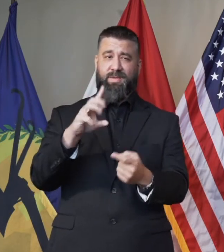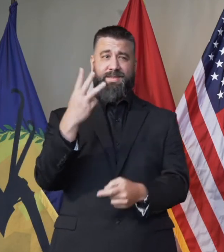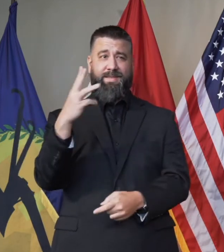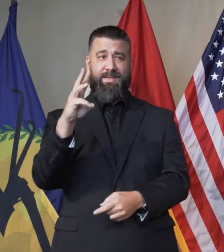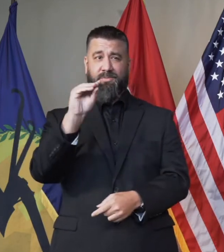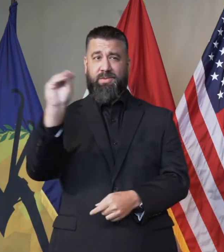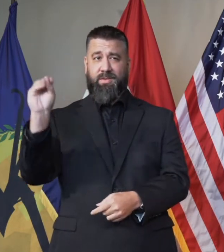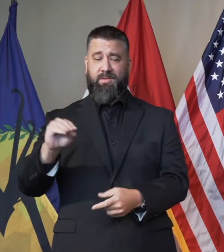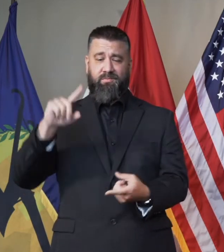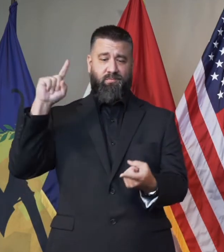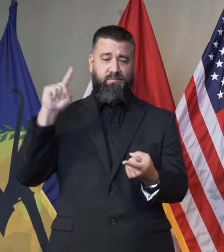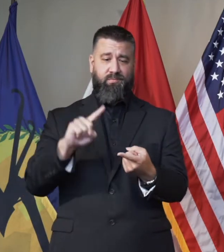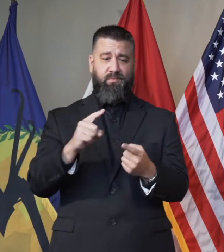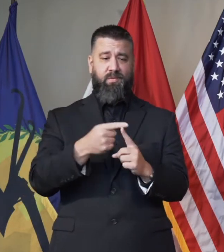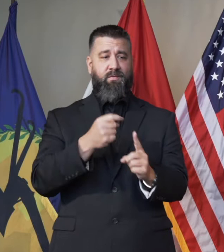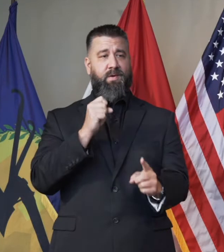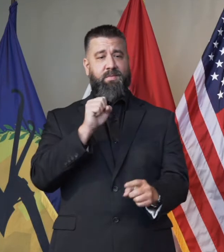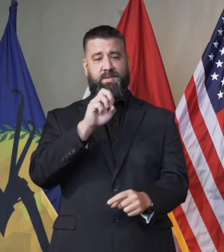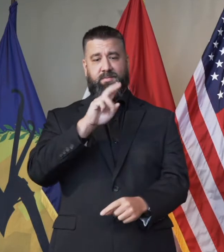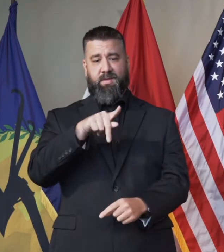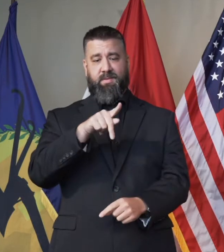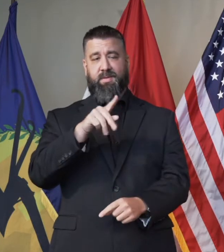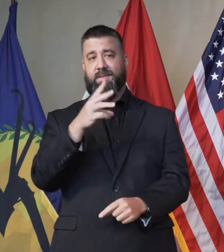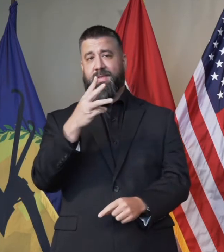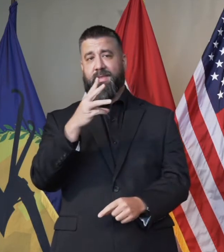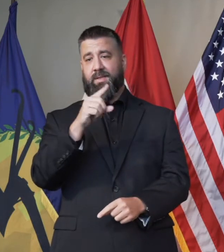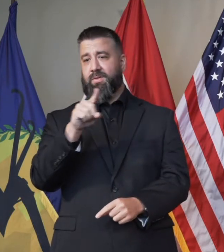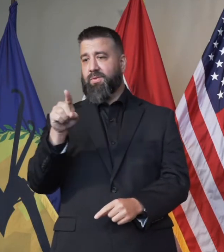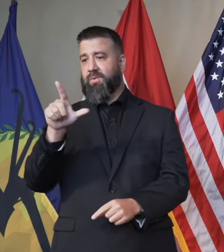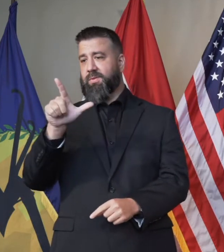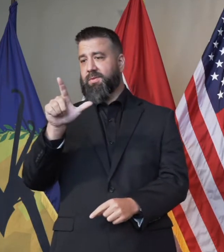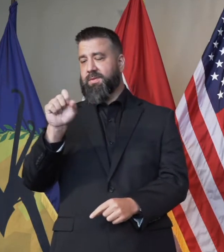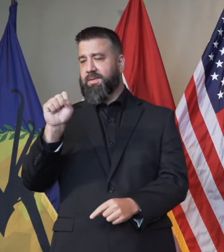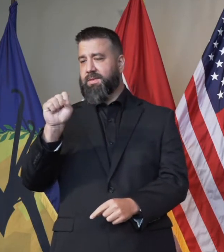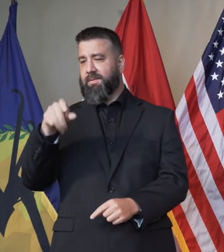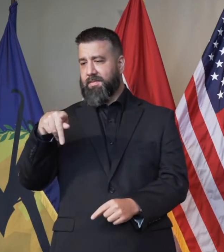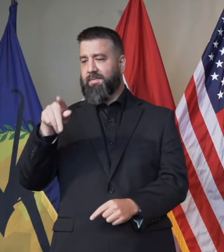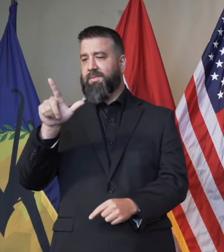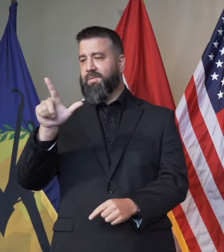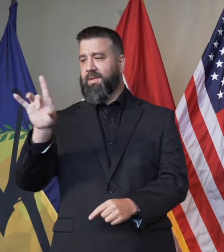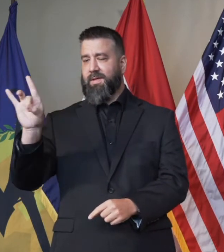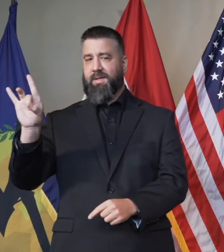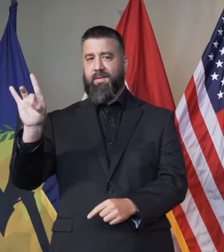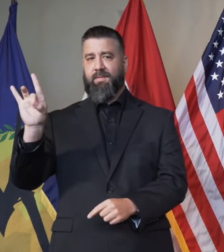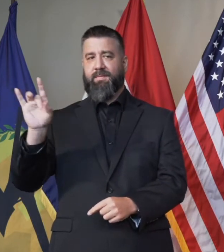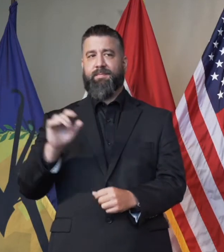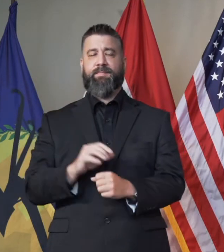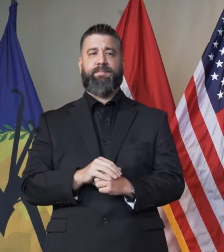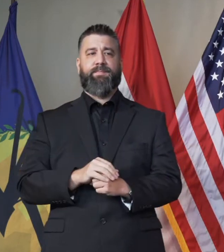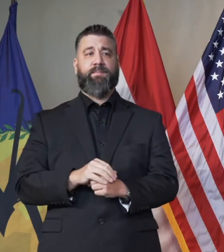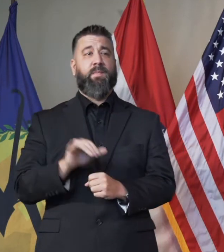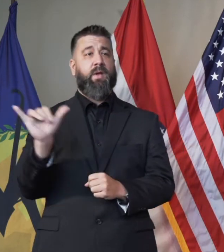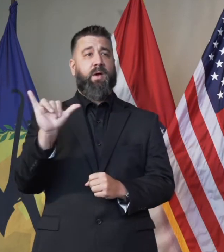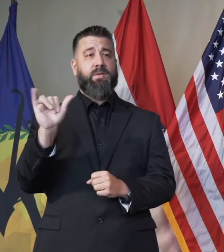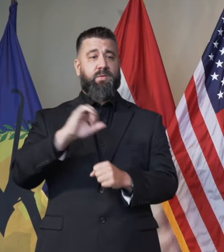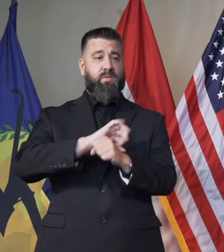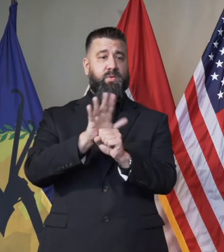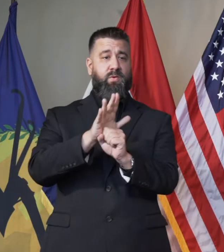28th. Also in that age group, the positivity rate has fallen from 7.6%